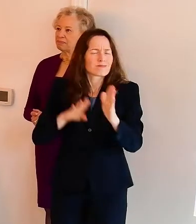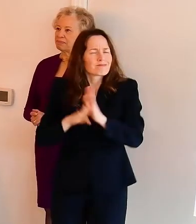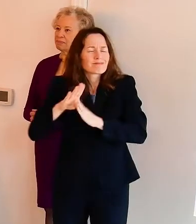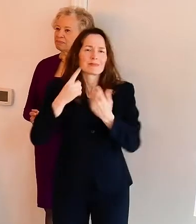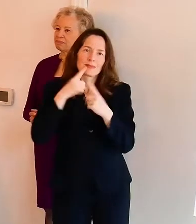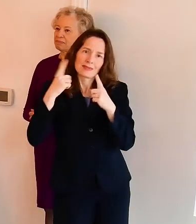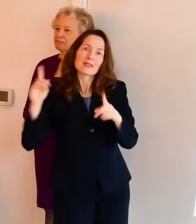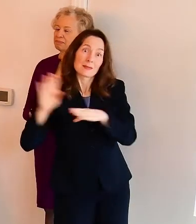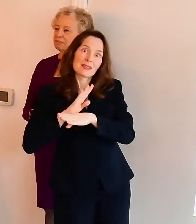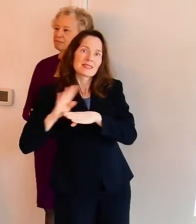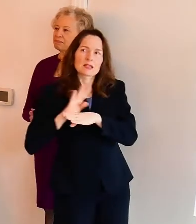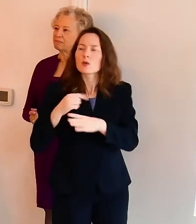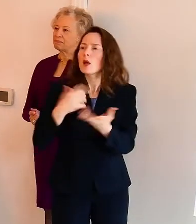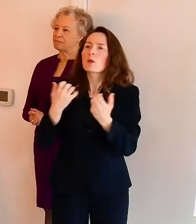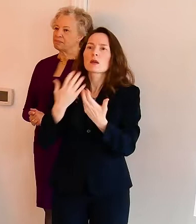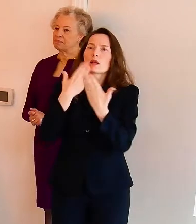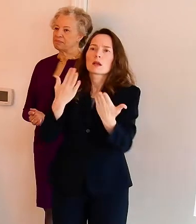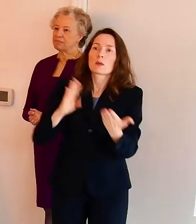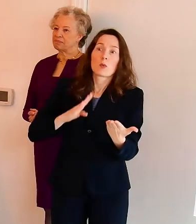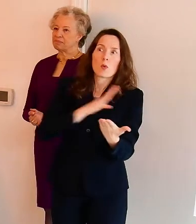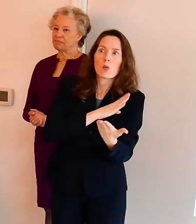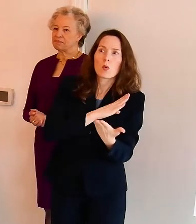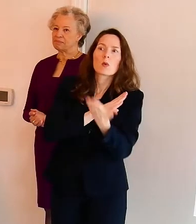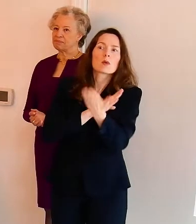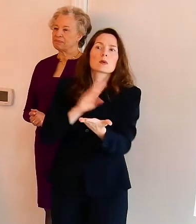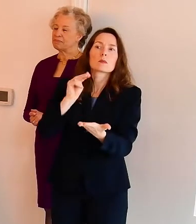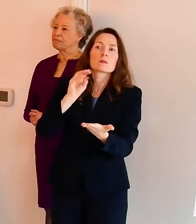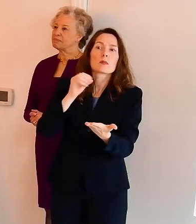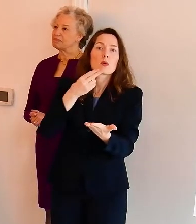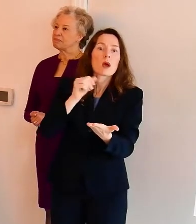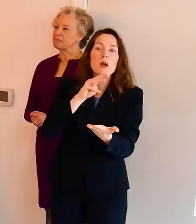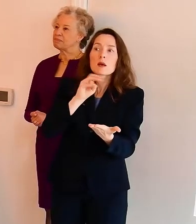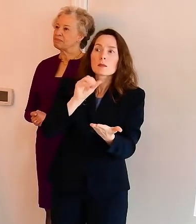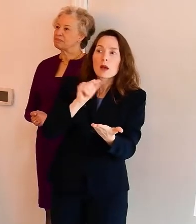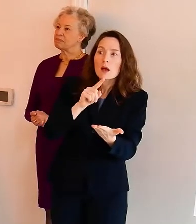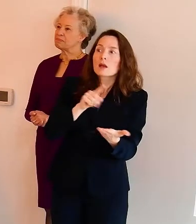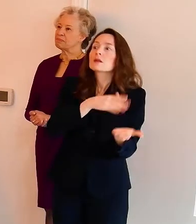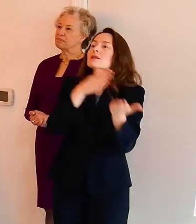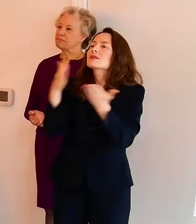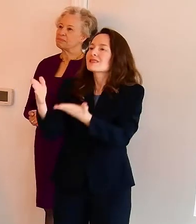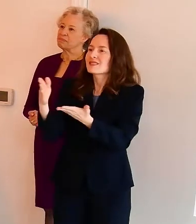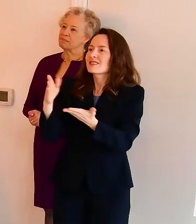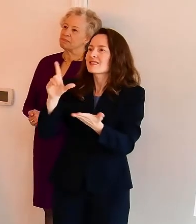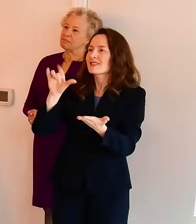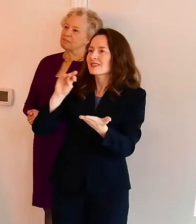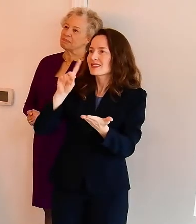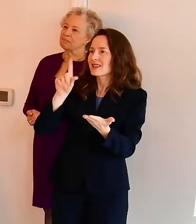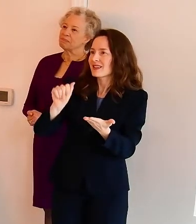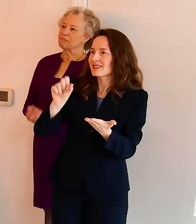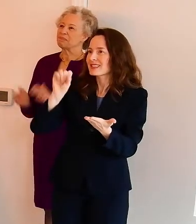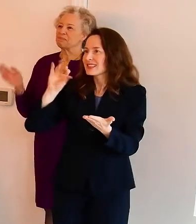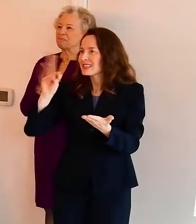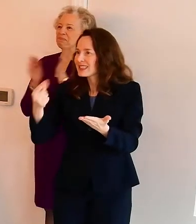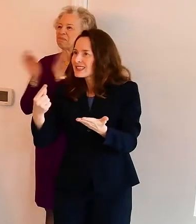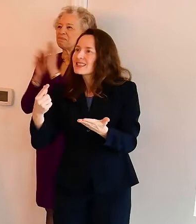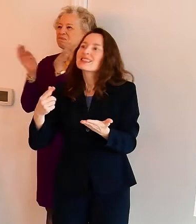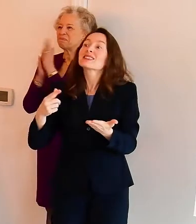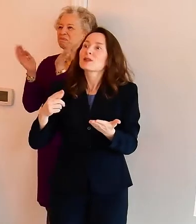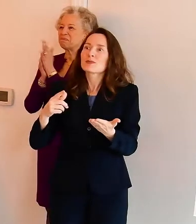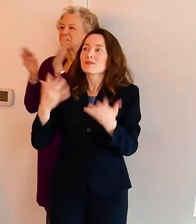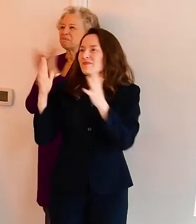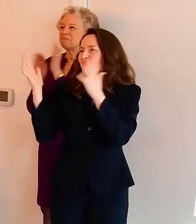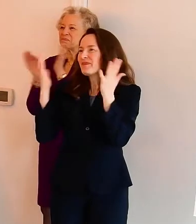thank our board, Omar Muhammad, our board chair, but also I have to thank Major General Dr. Linda Singh. Did I get all those titles right?